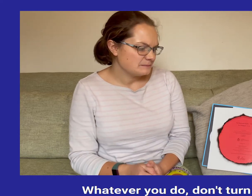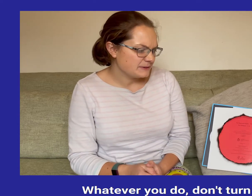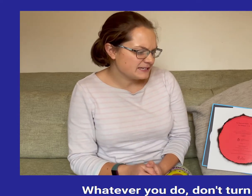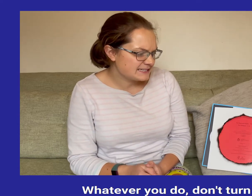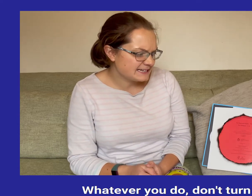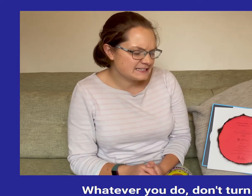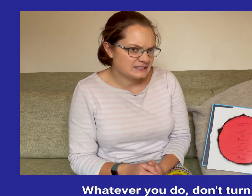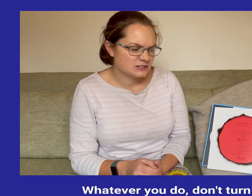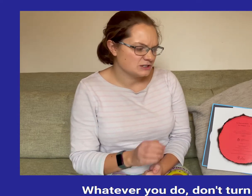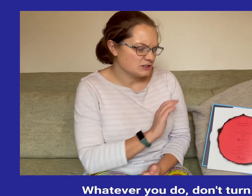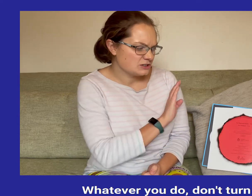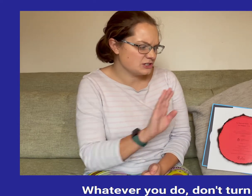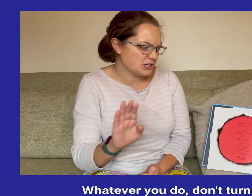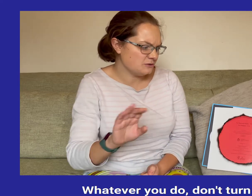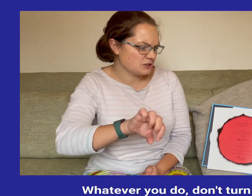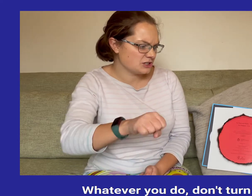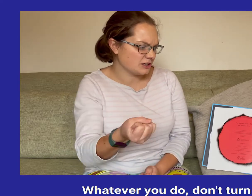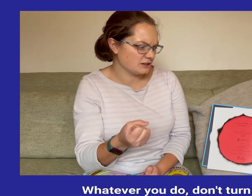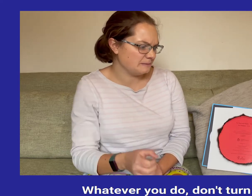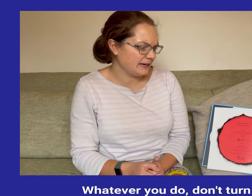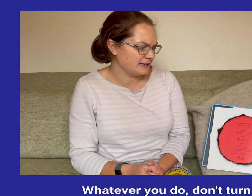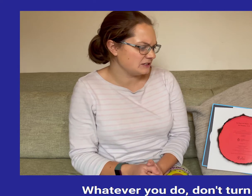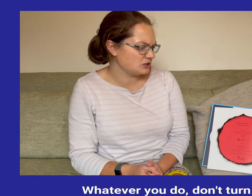it says, don't turn the page.